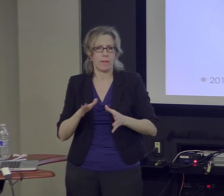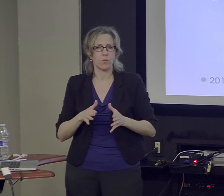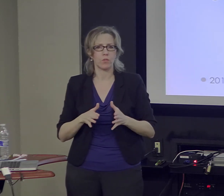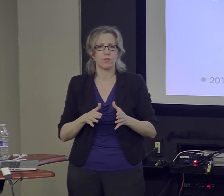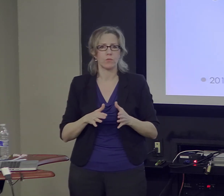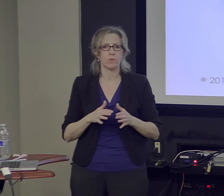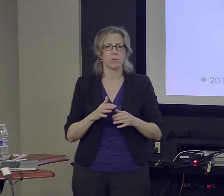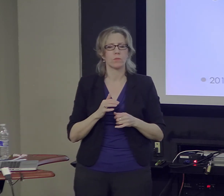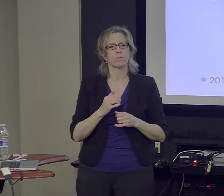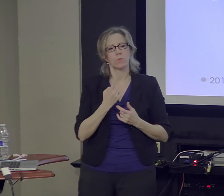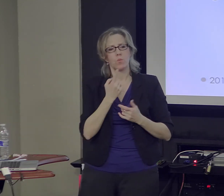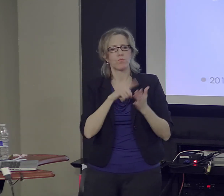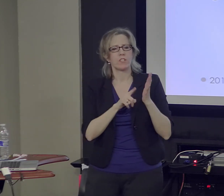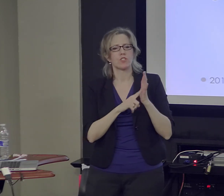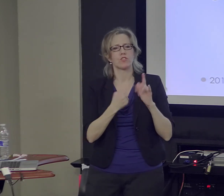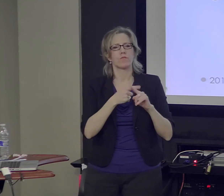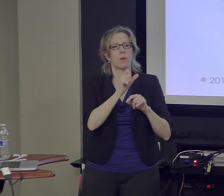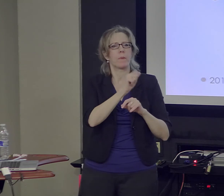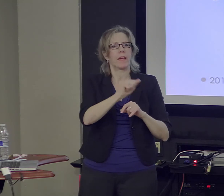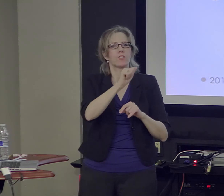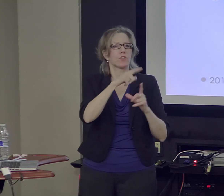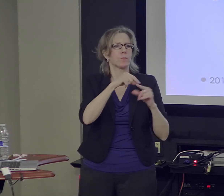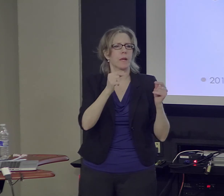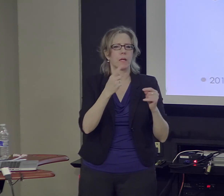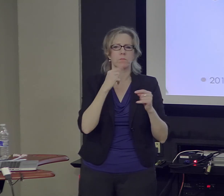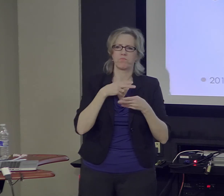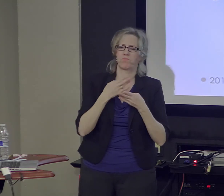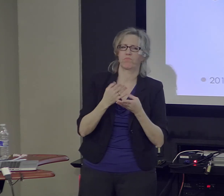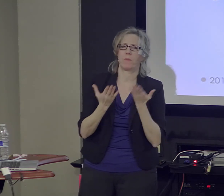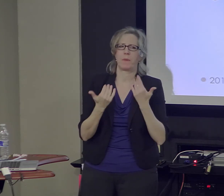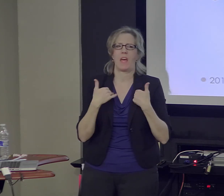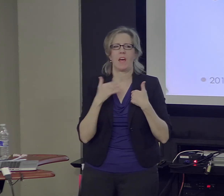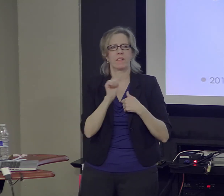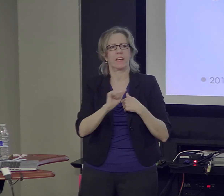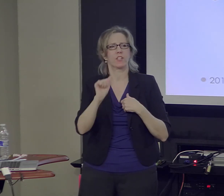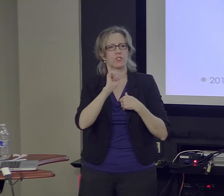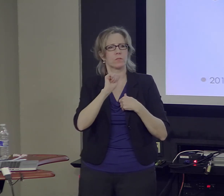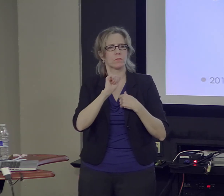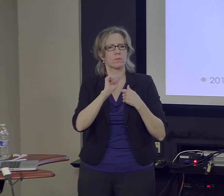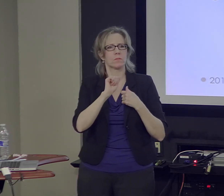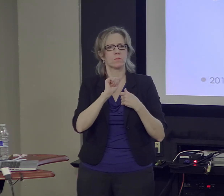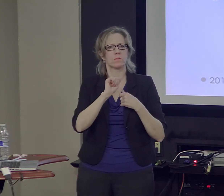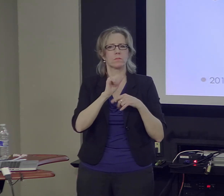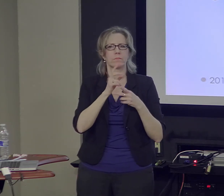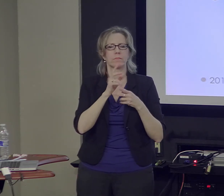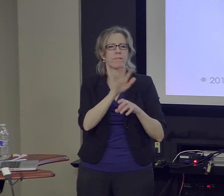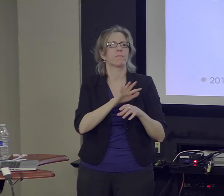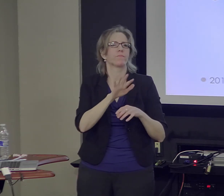possibly regional variants of international sign language. There was one researcher who talked